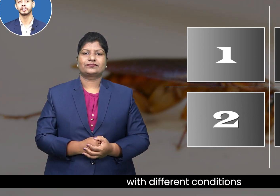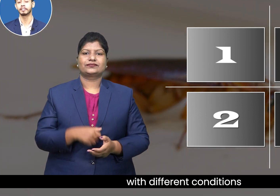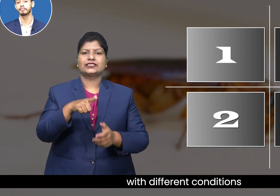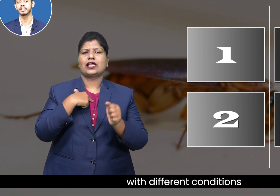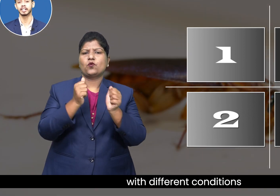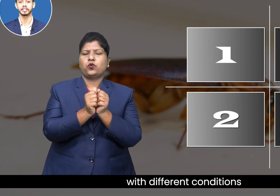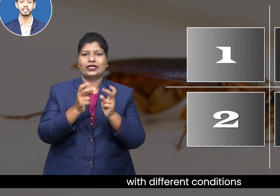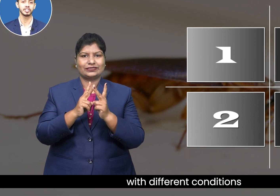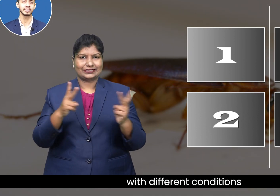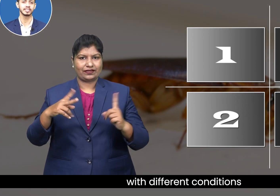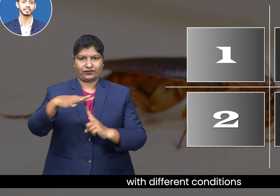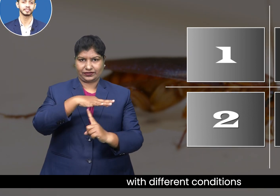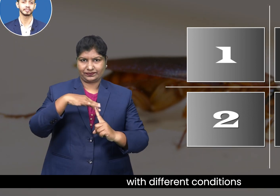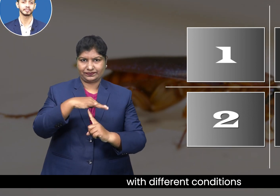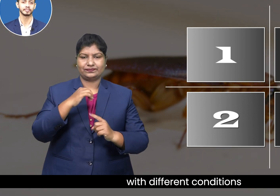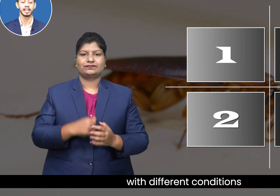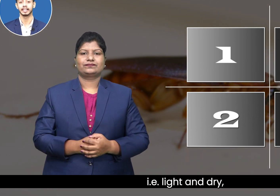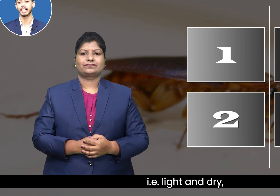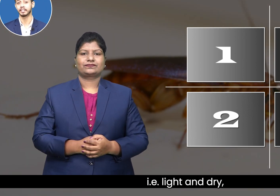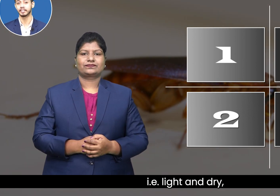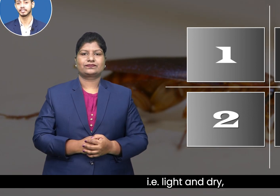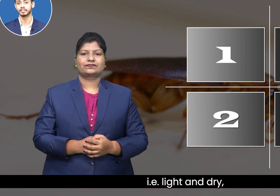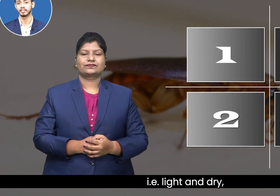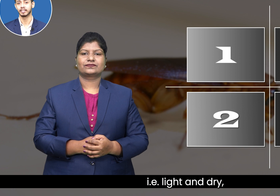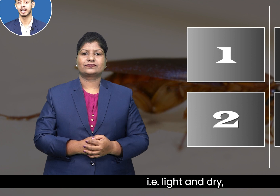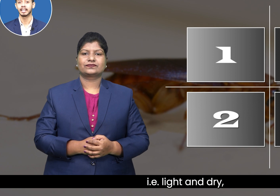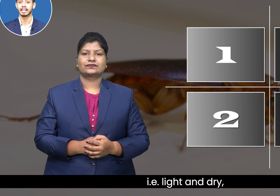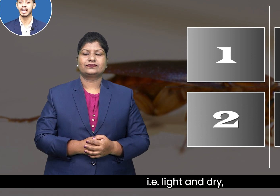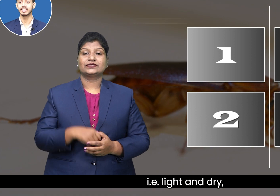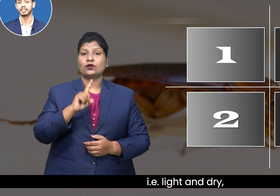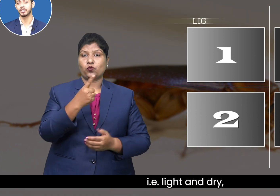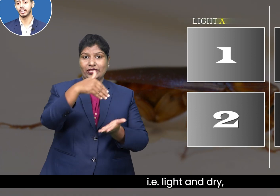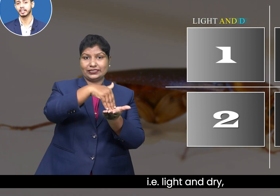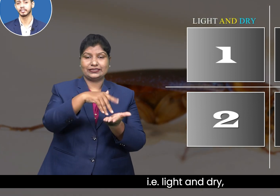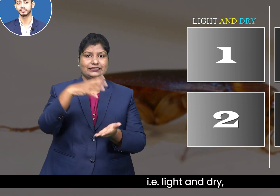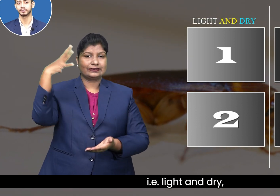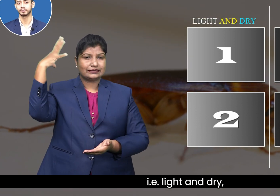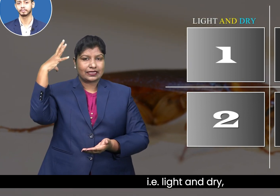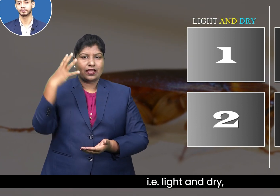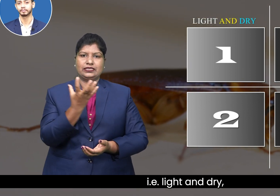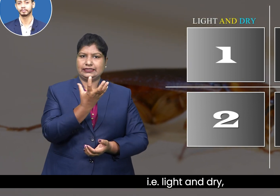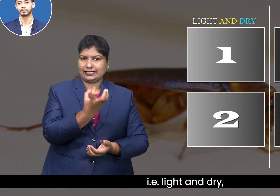with different conditions, that is, light and dry,